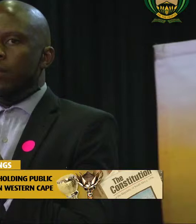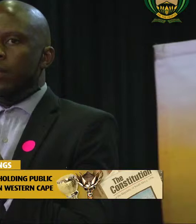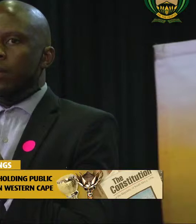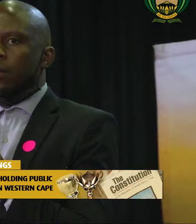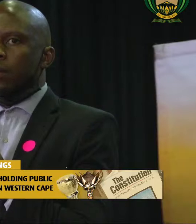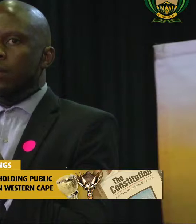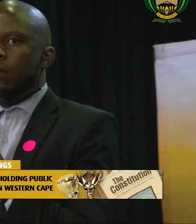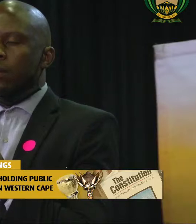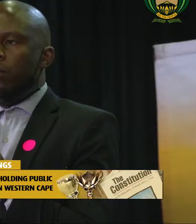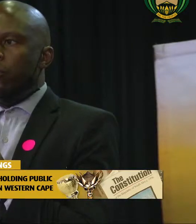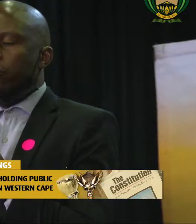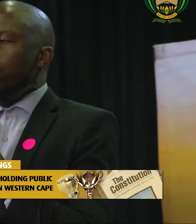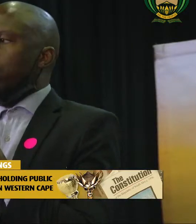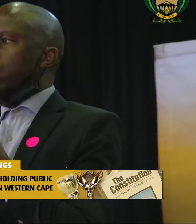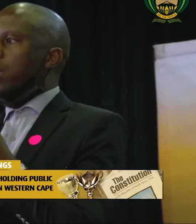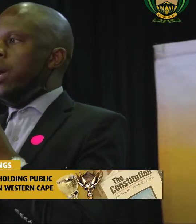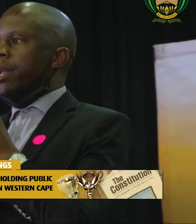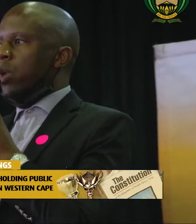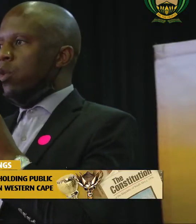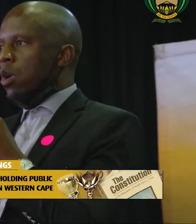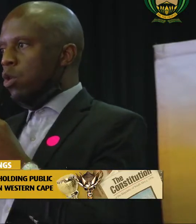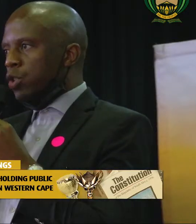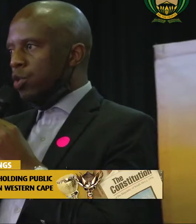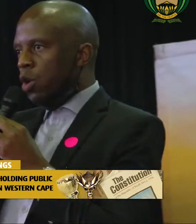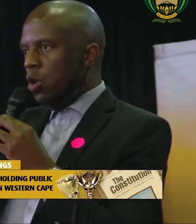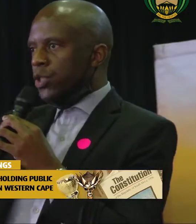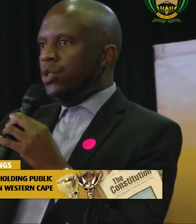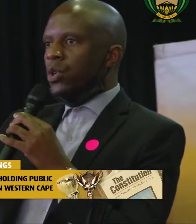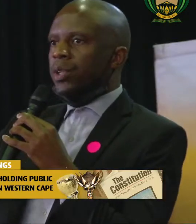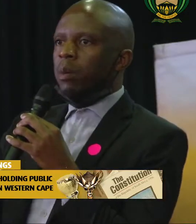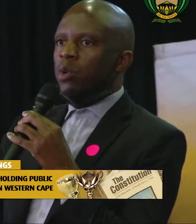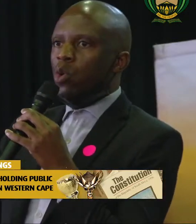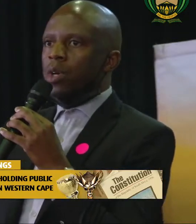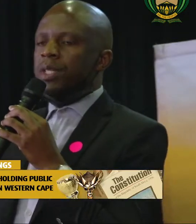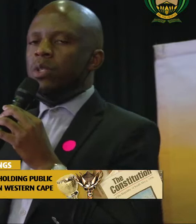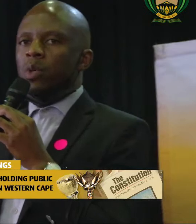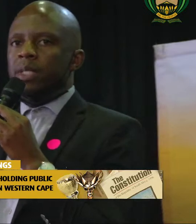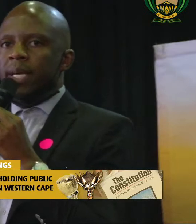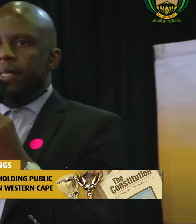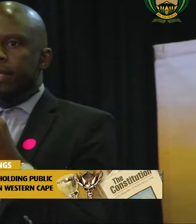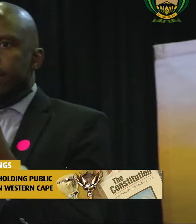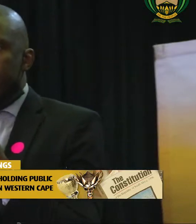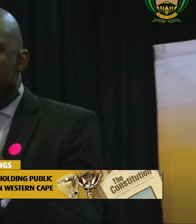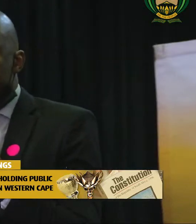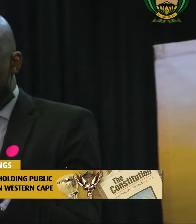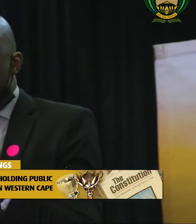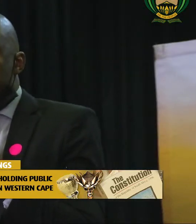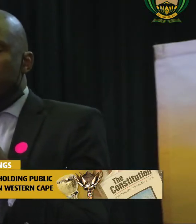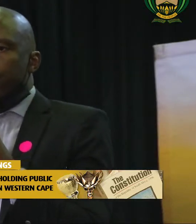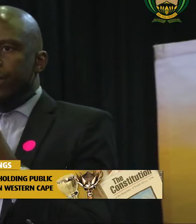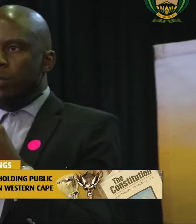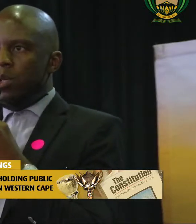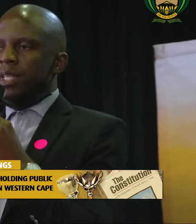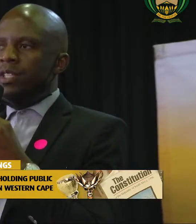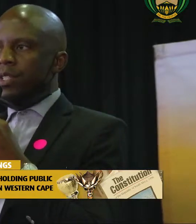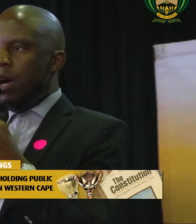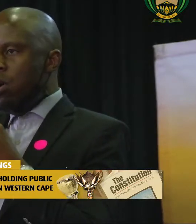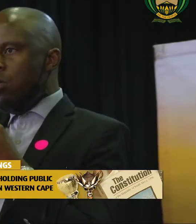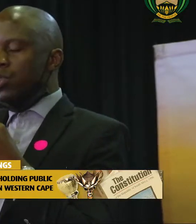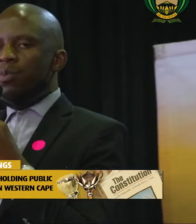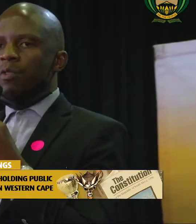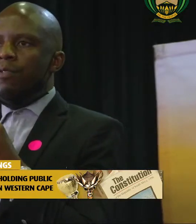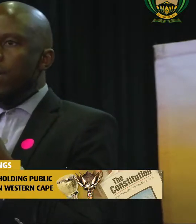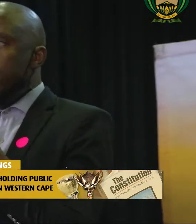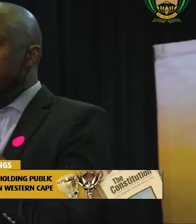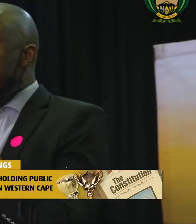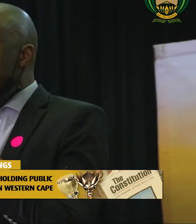abe negalelo lakhe. And when we are going to close, Honorable Ruos will then take us forward on the process, how we're